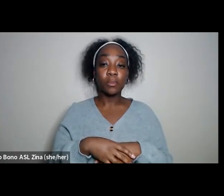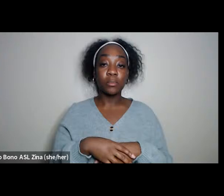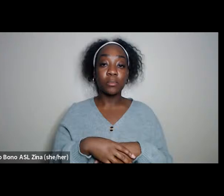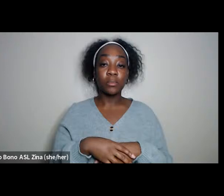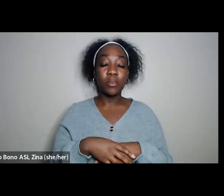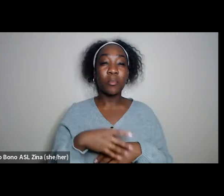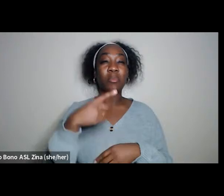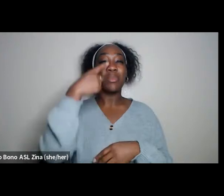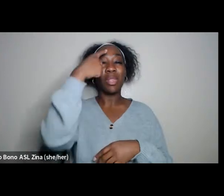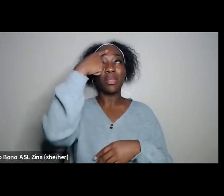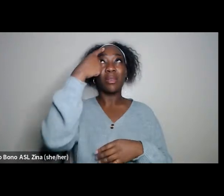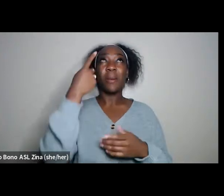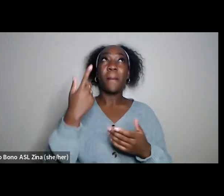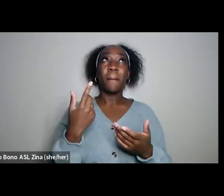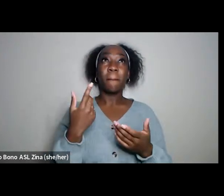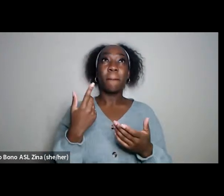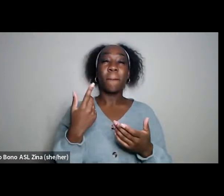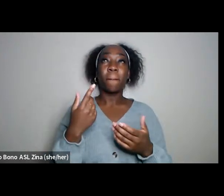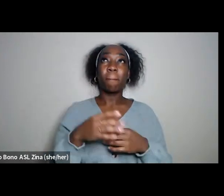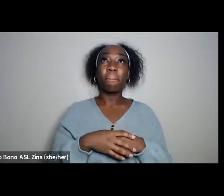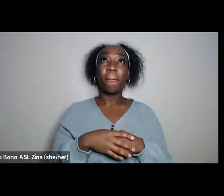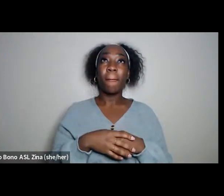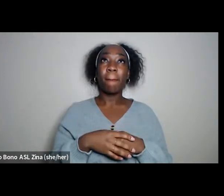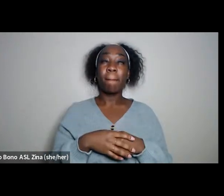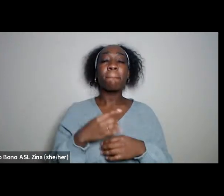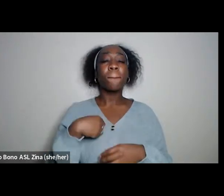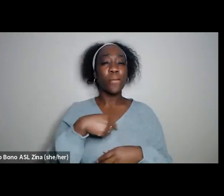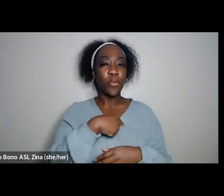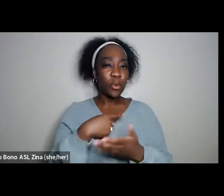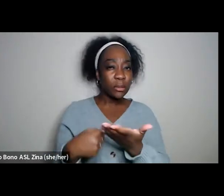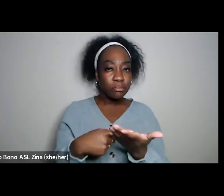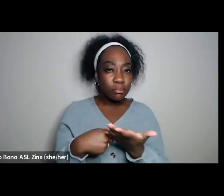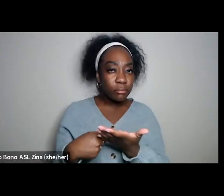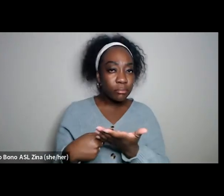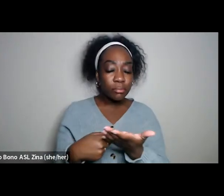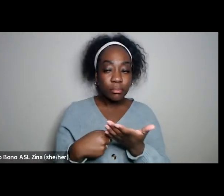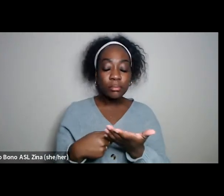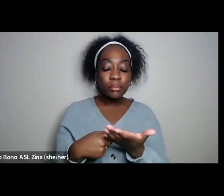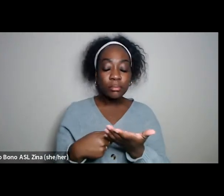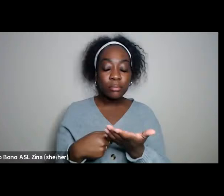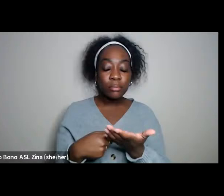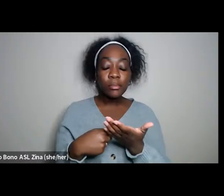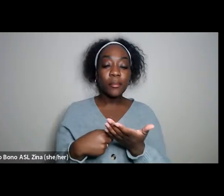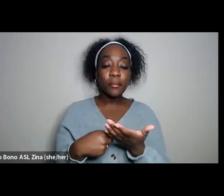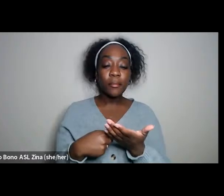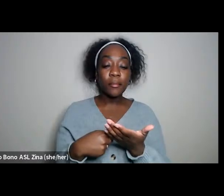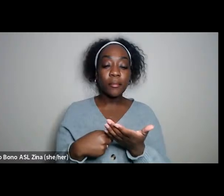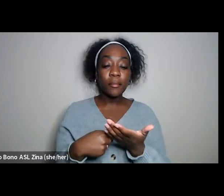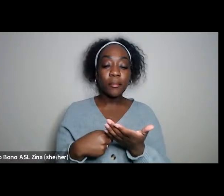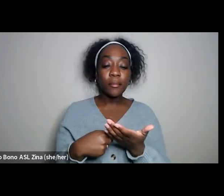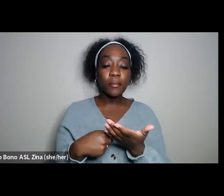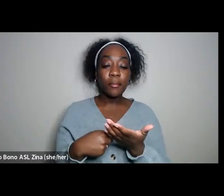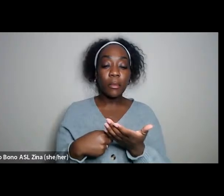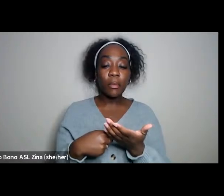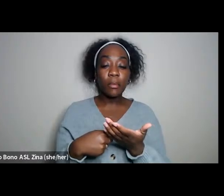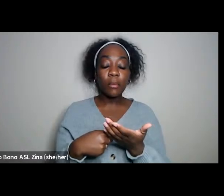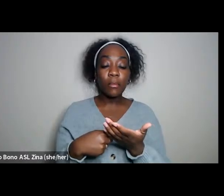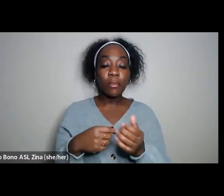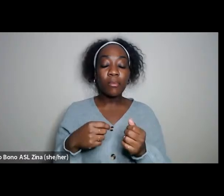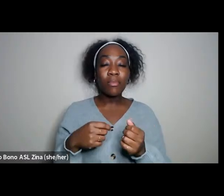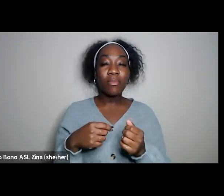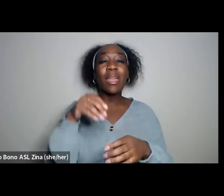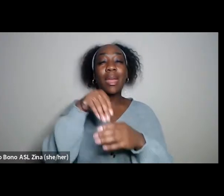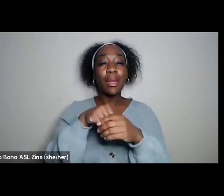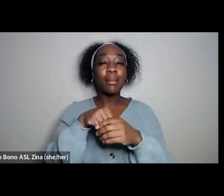it's something that we talked about in All About Love. We talked